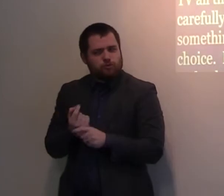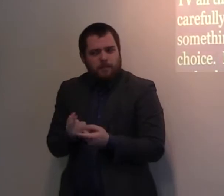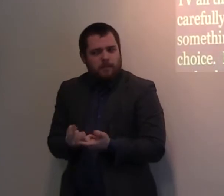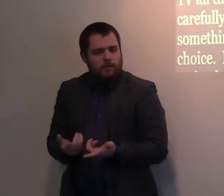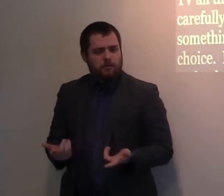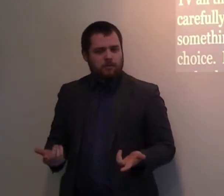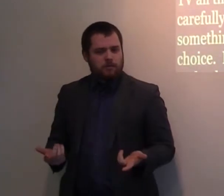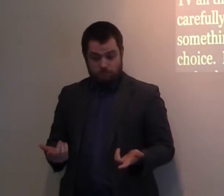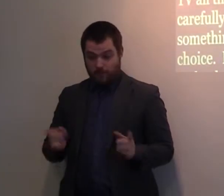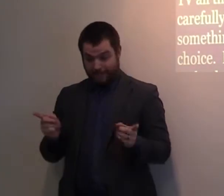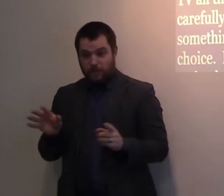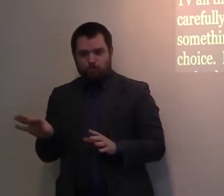I have a choice.